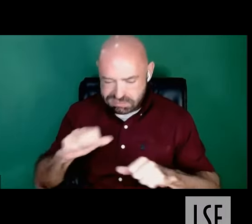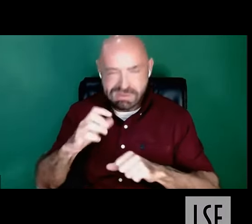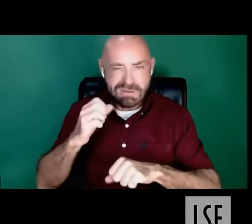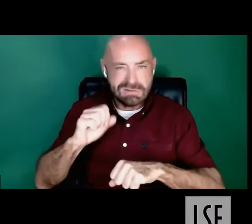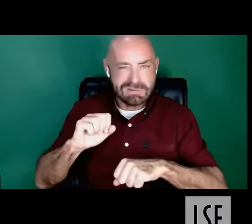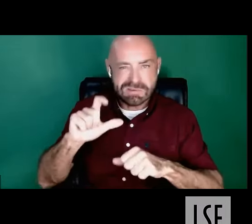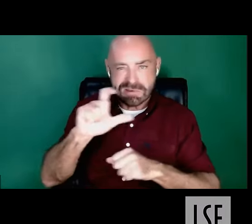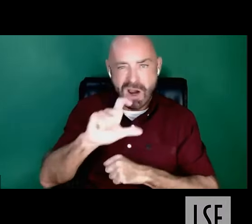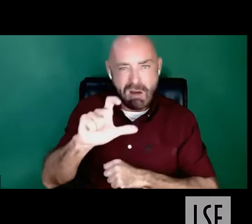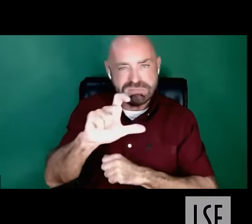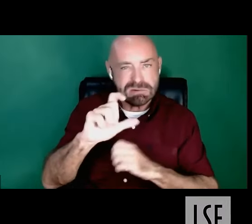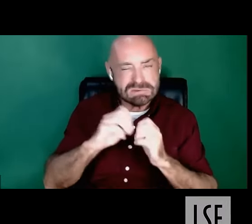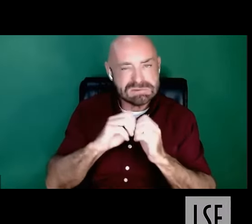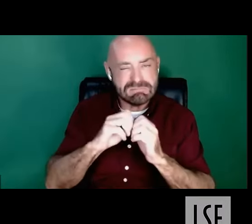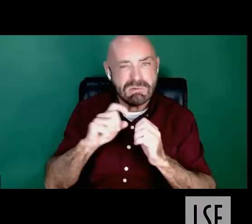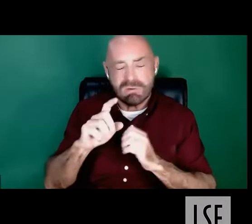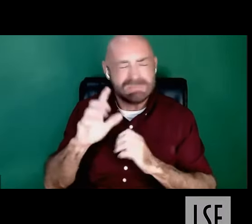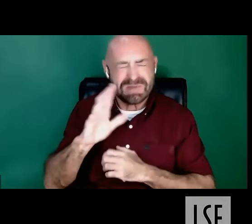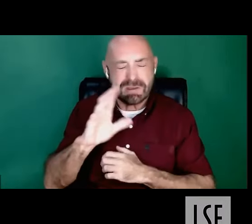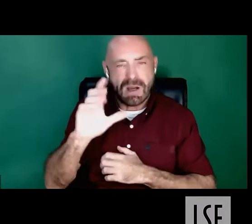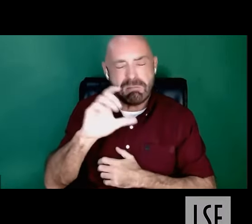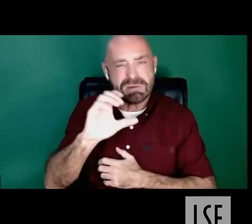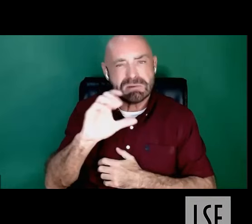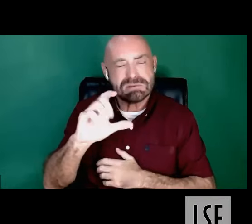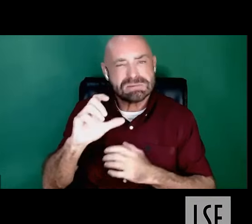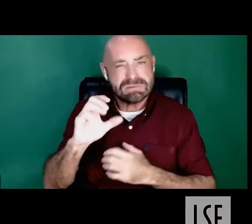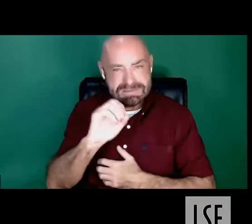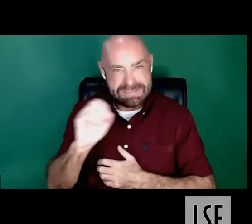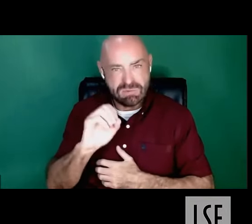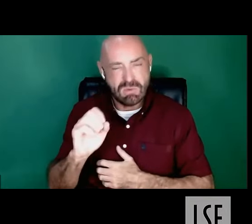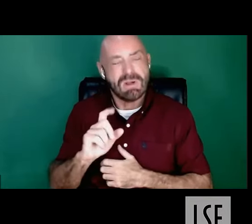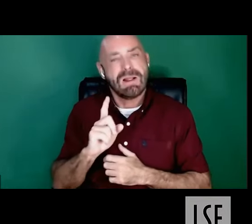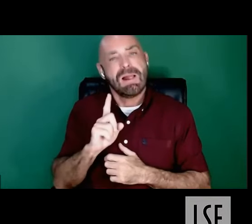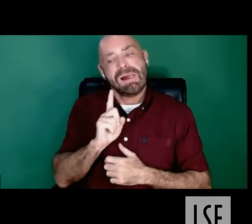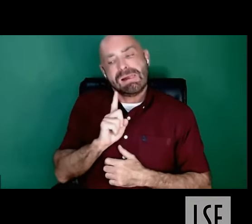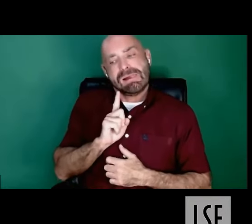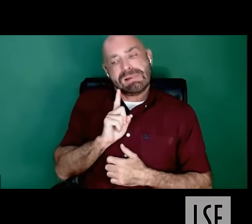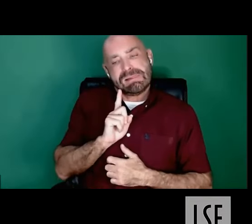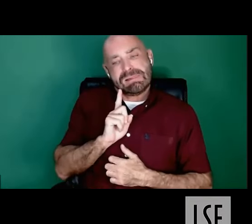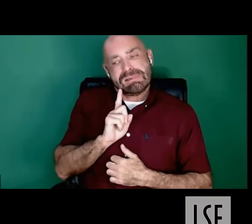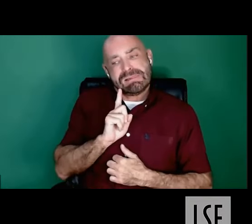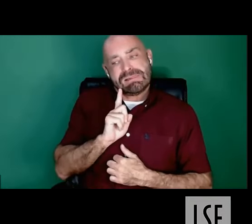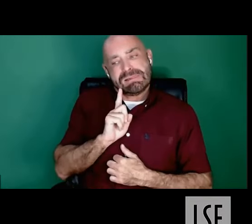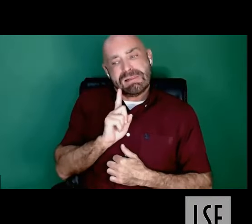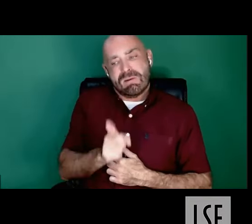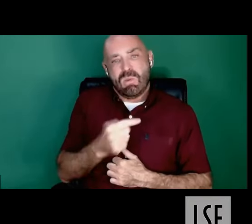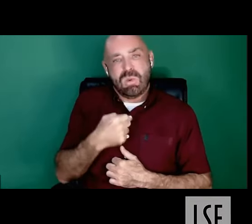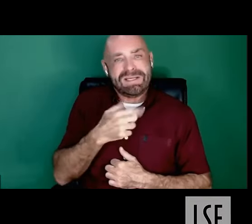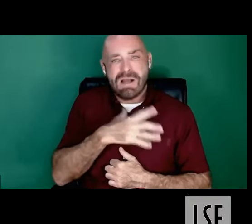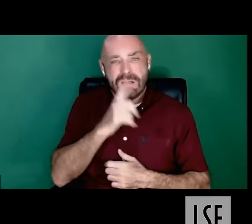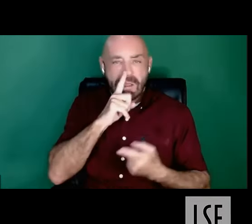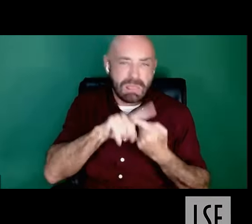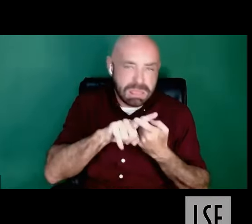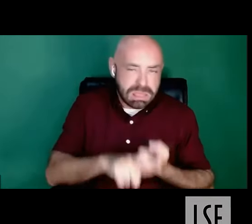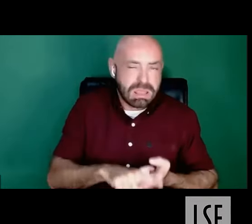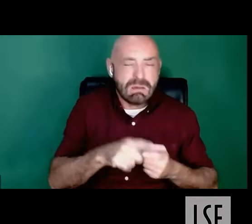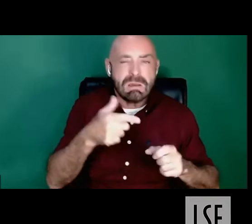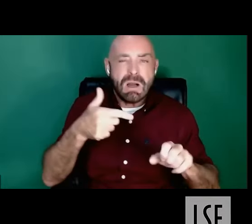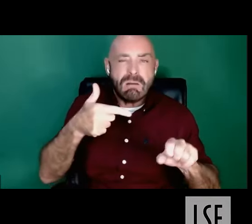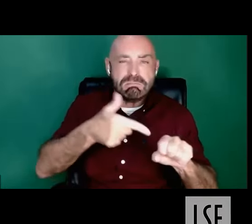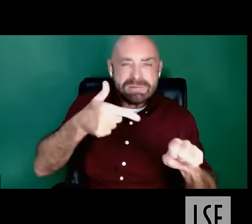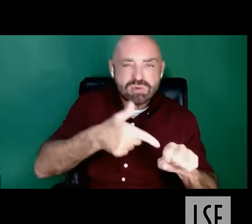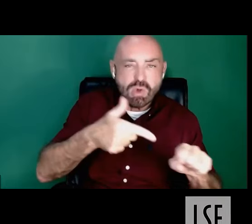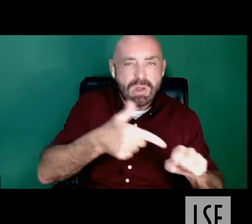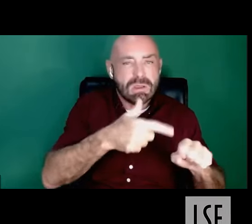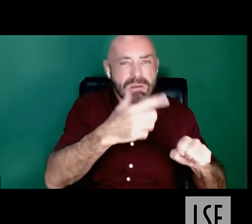that is lower bills, as well as greater energy security, not being at the mercy of petrostates and all of that, as well as tackling the